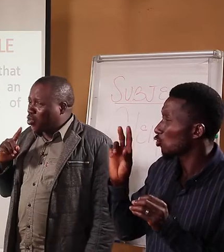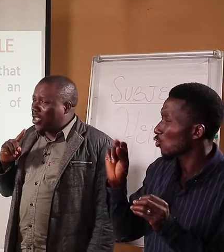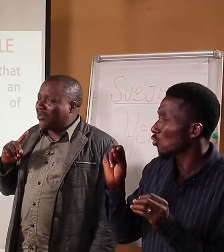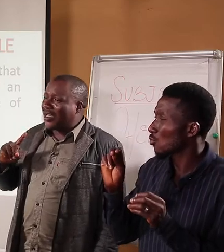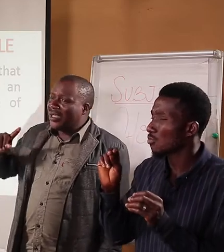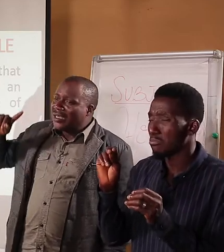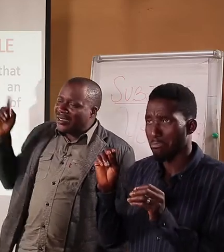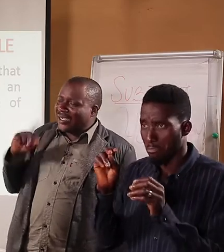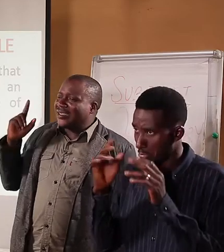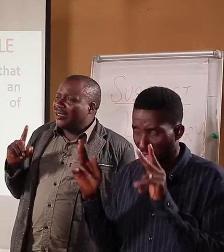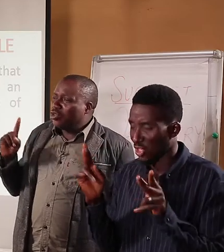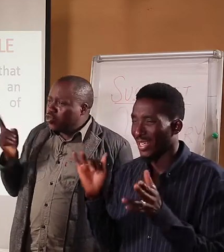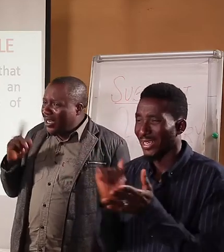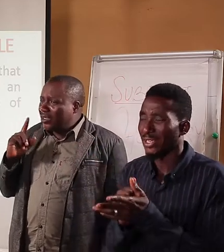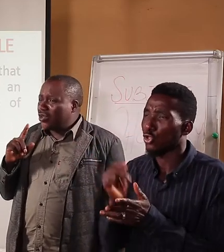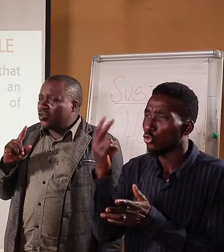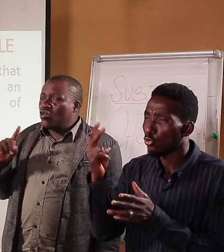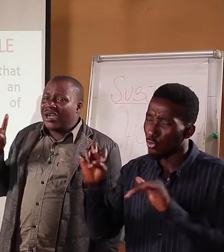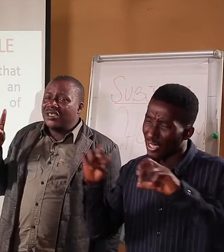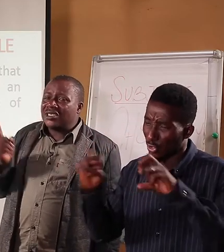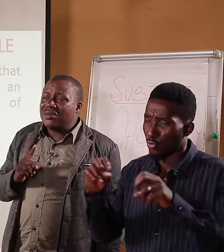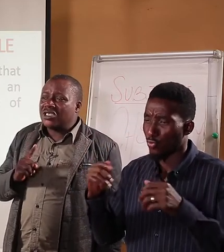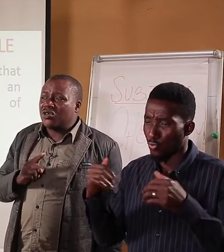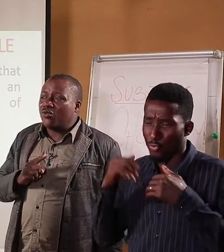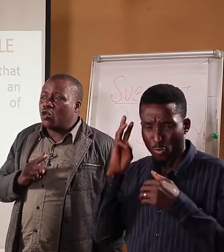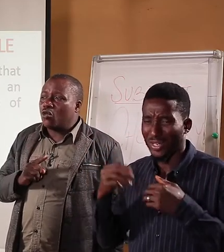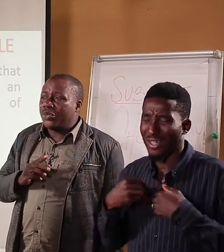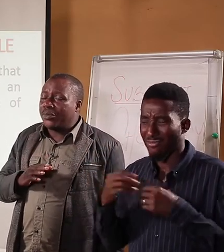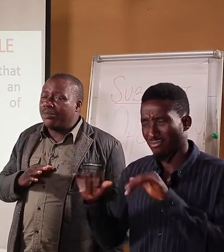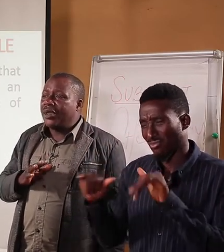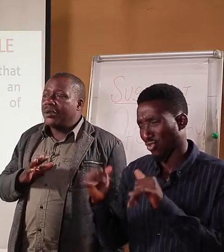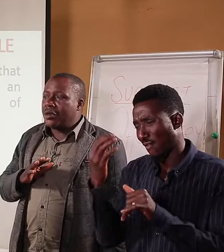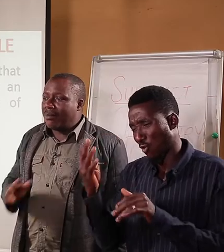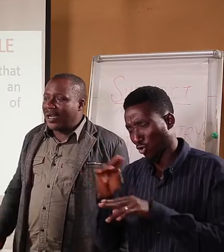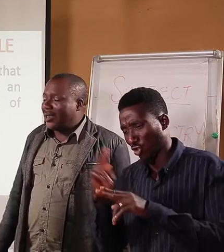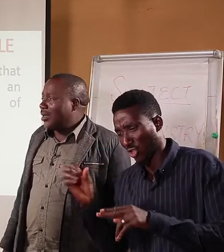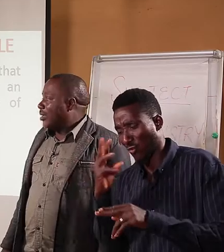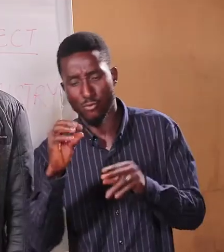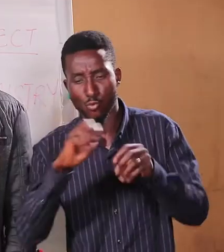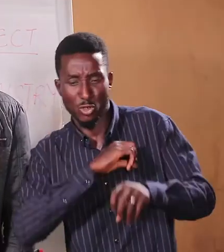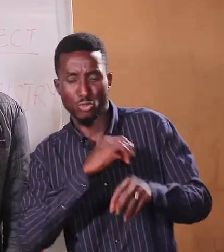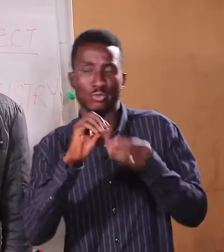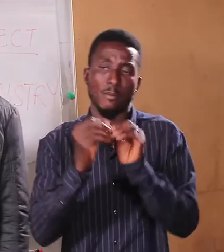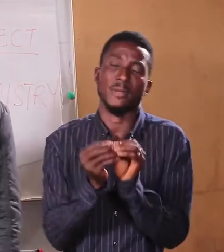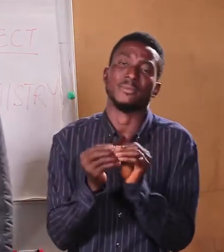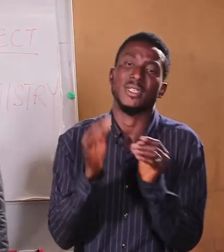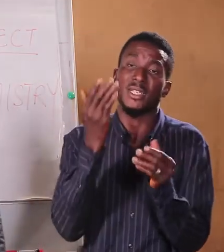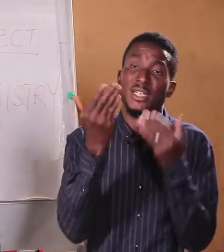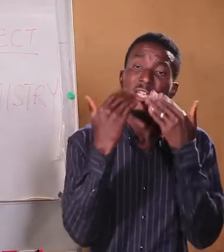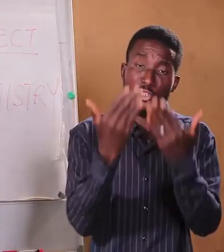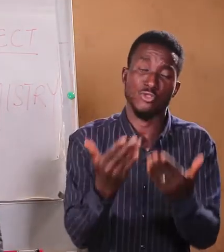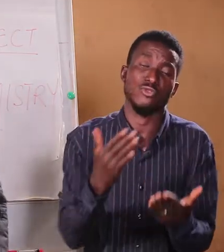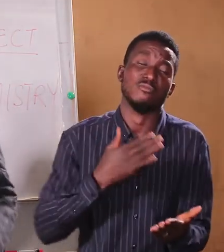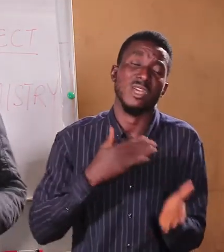magic whatsoever that 2 electrons will have the same set of 4 quantum number. Thank you, my student.